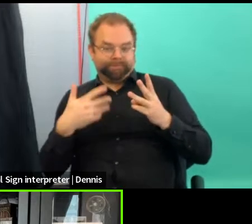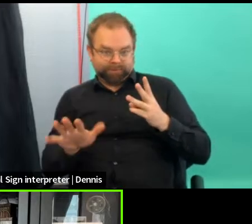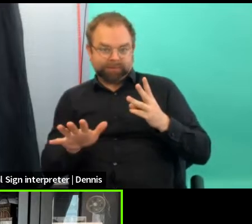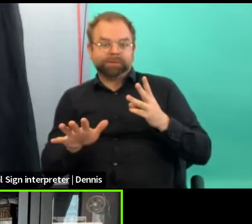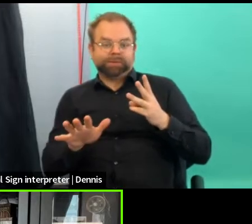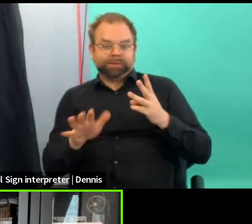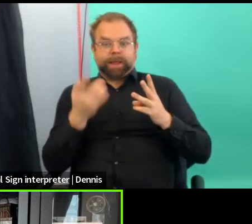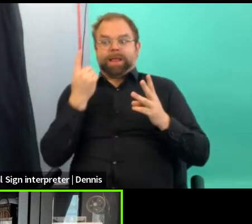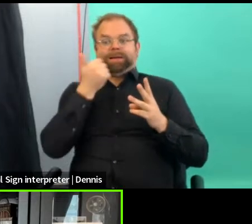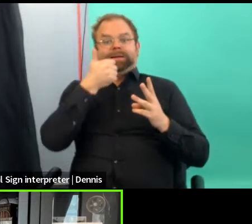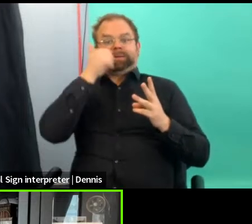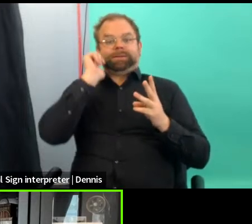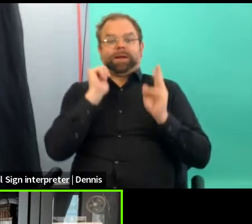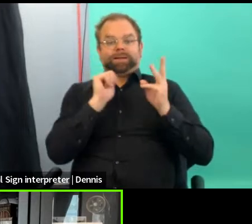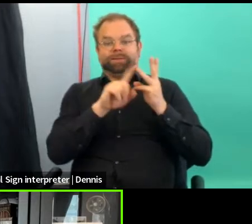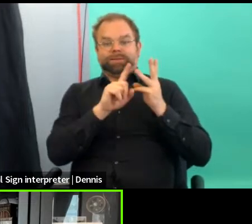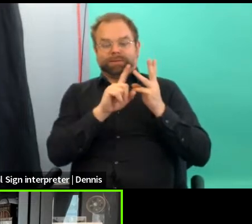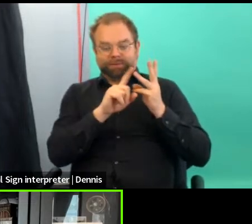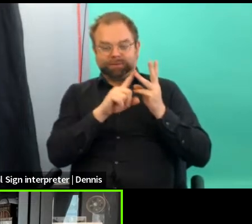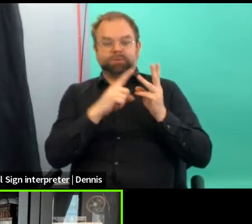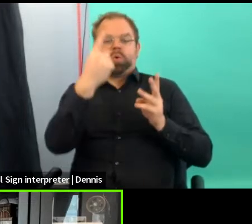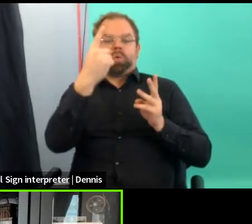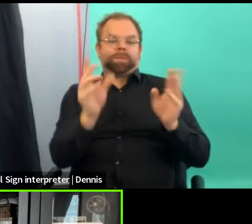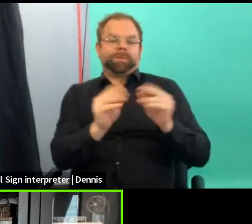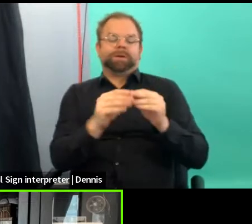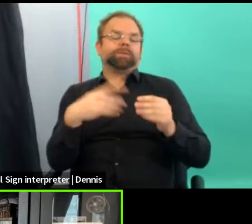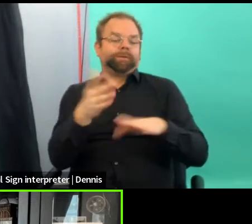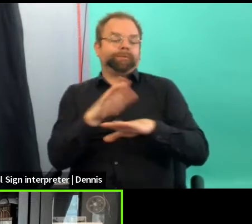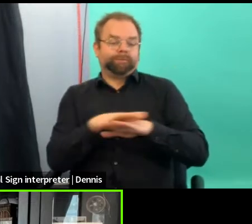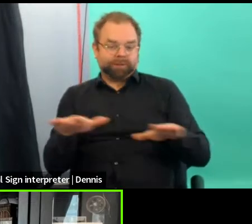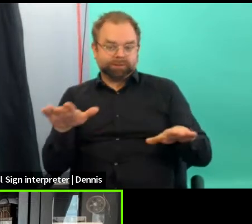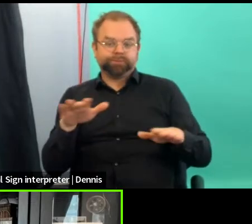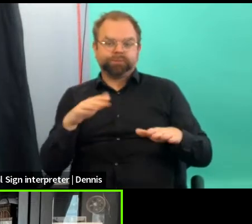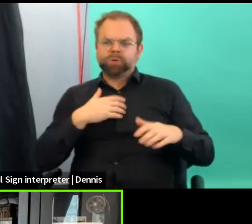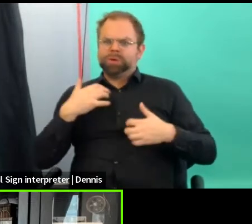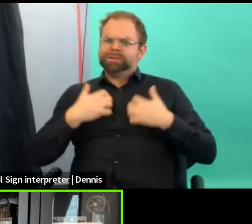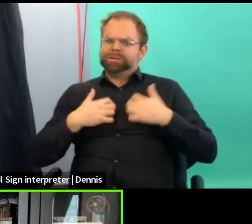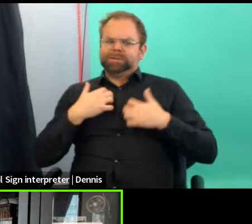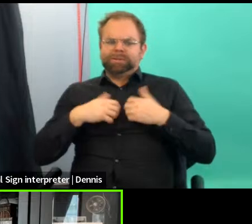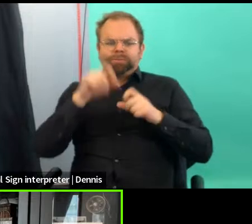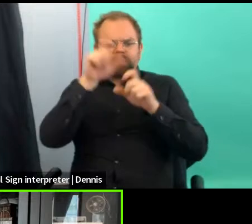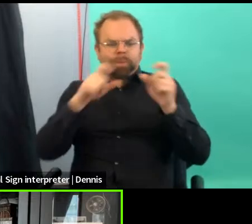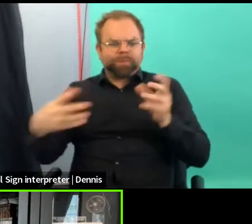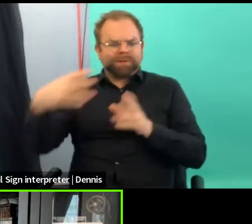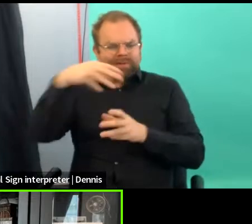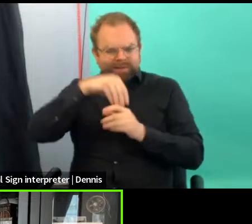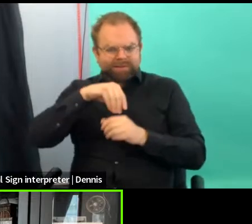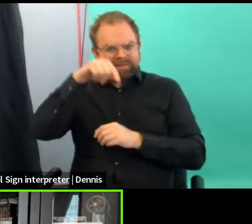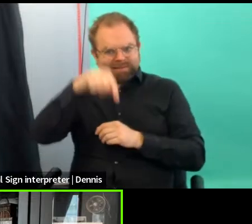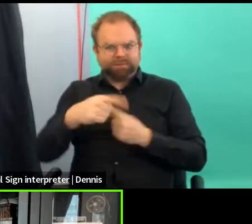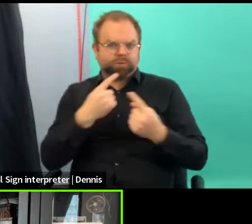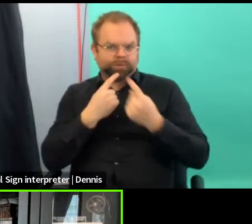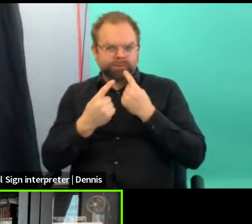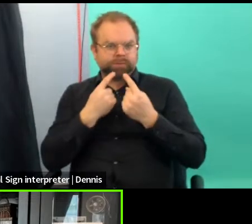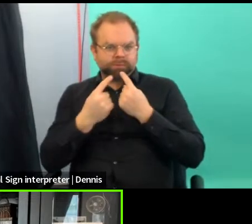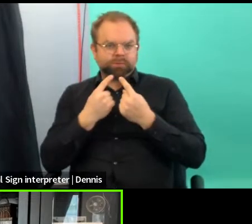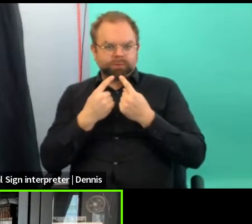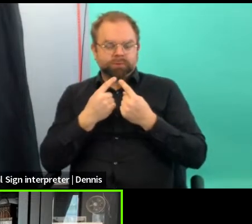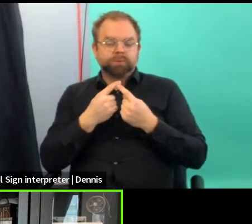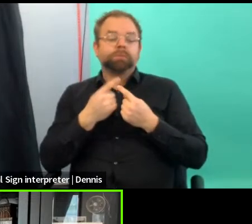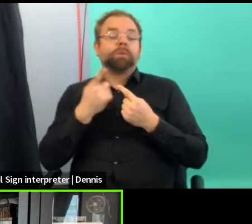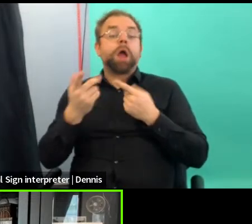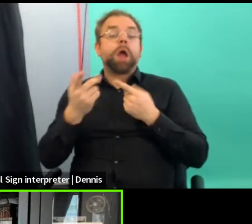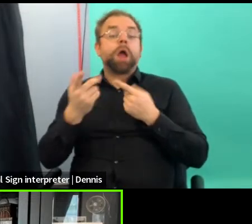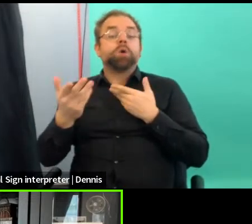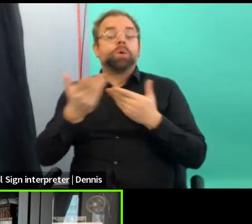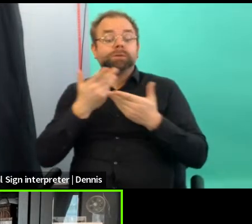Meeting after meeting after meeting, we just bring up that call to action, bring it to everyone's awareness. If I have organizations that have been before committee that are not